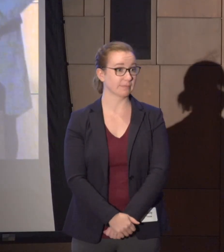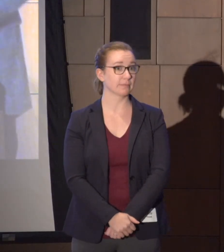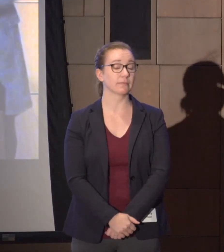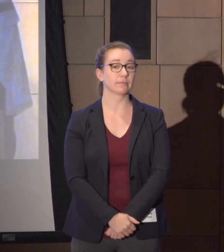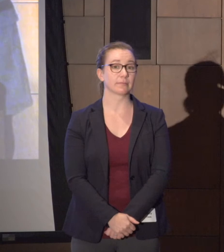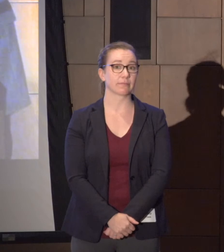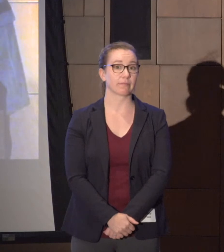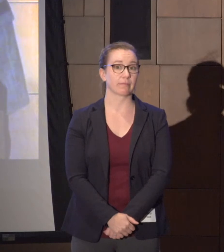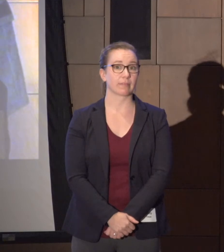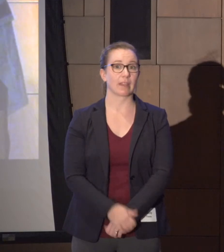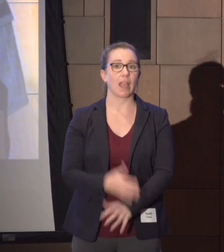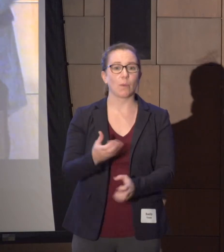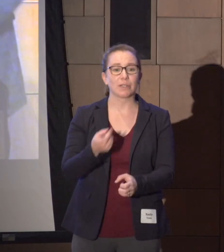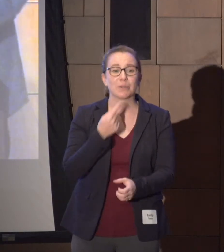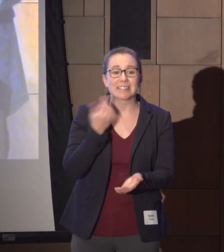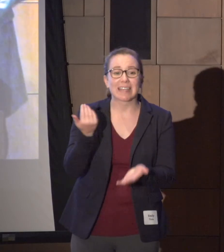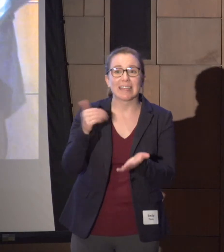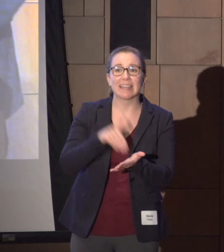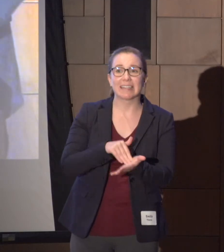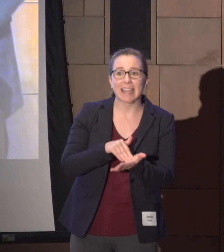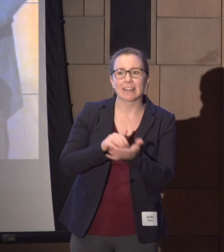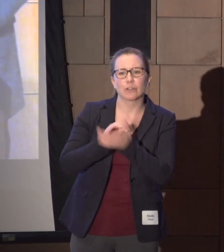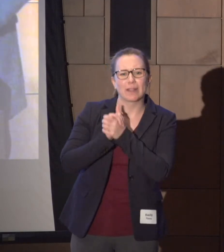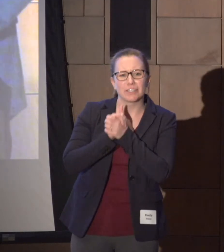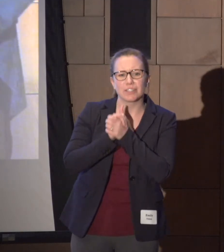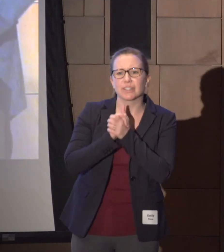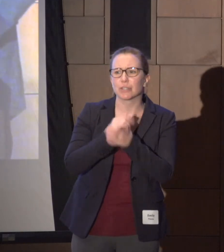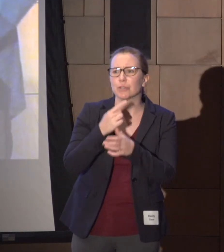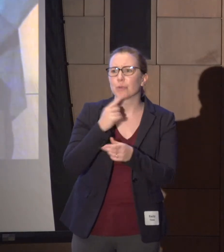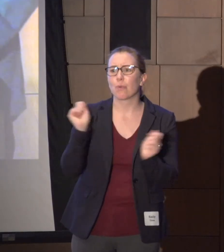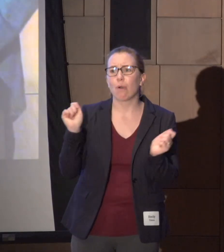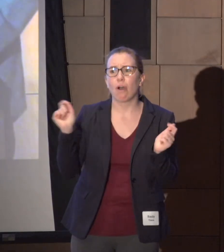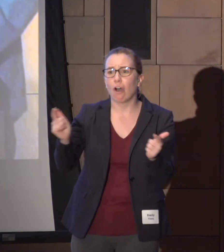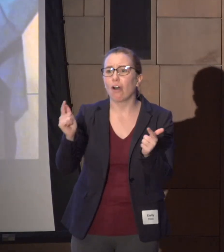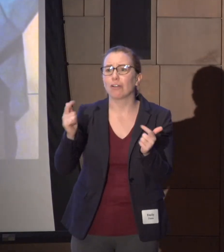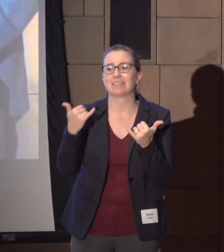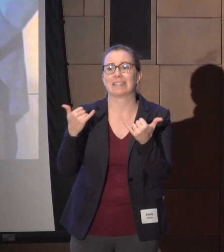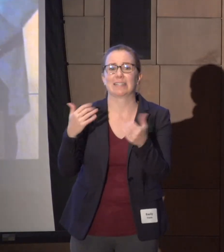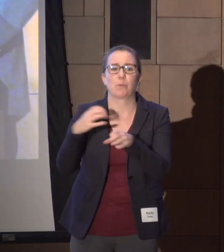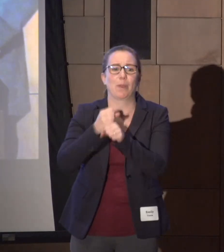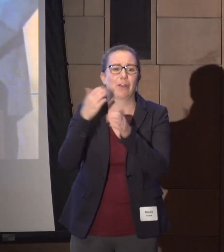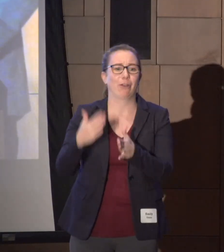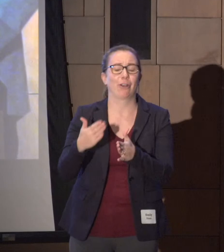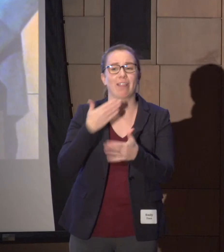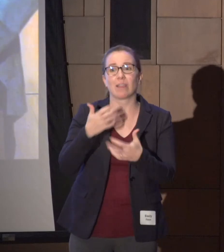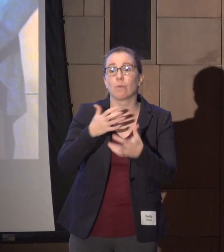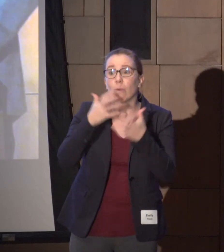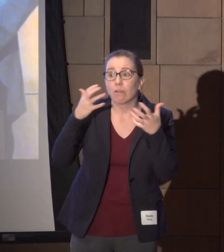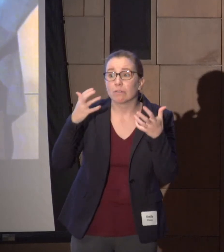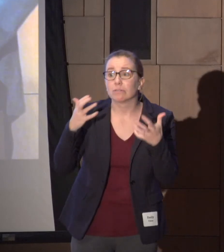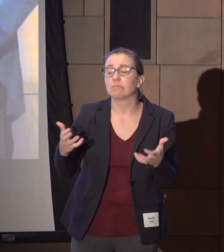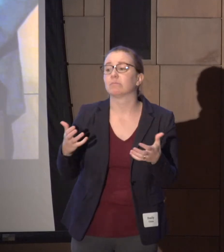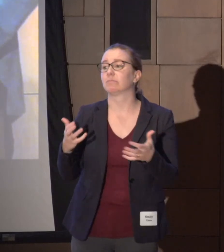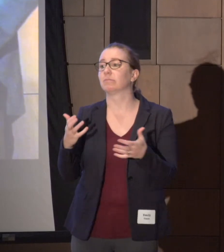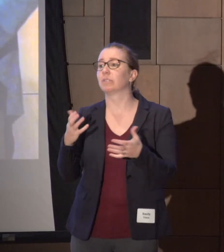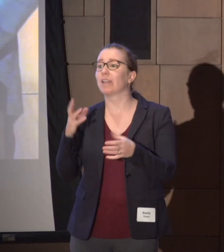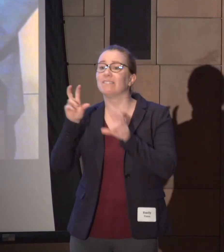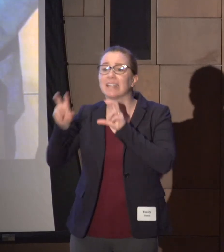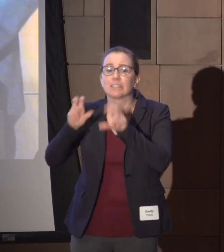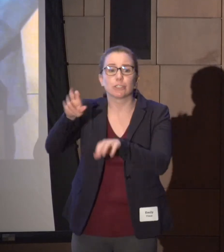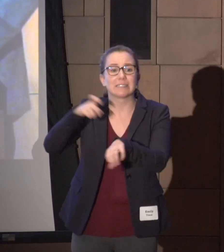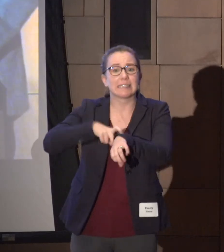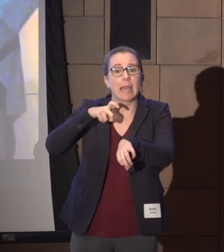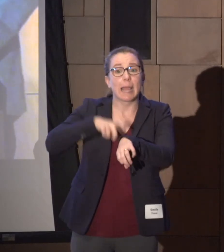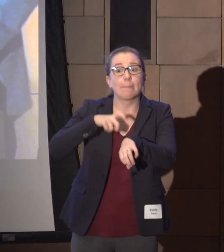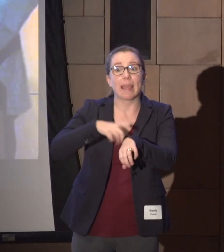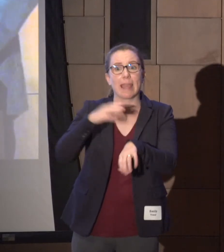And I'd like to echo the congratulations that have been given to all of tonight's awards winners. Thank you all for investing your time